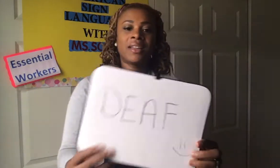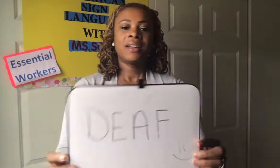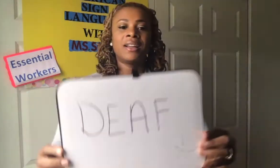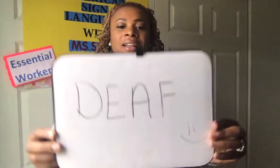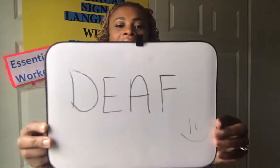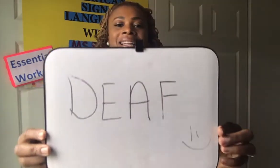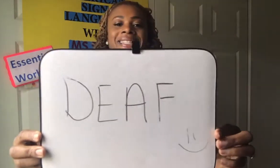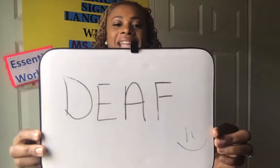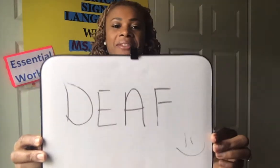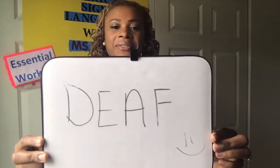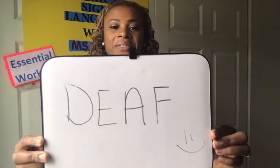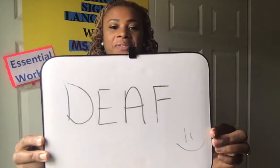Deaf.